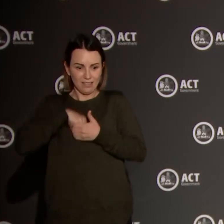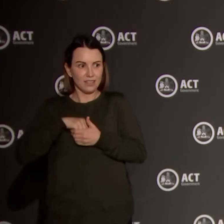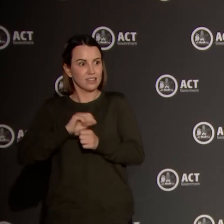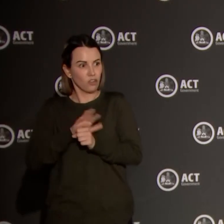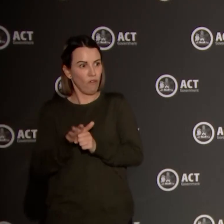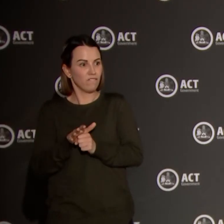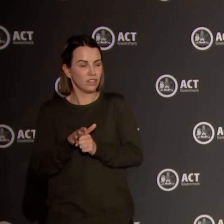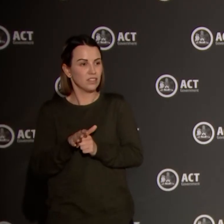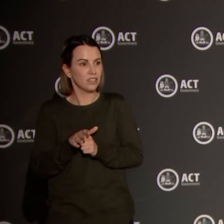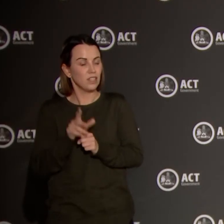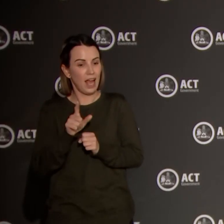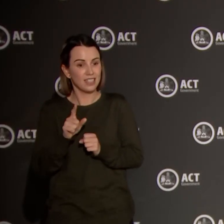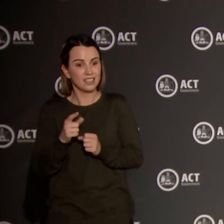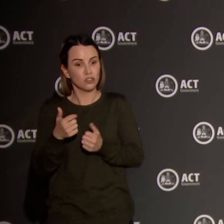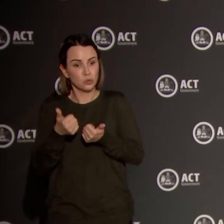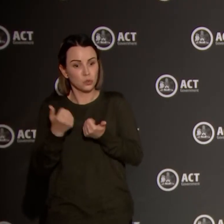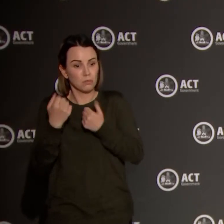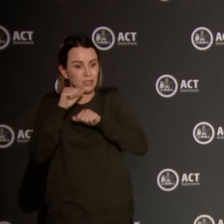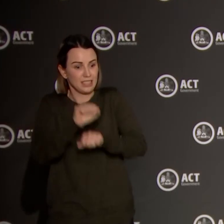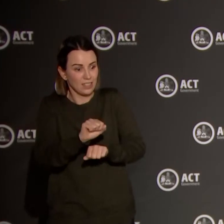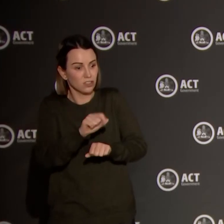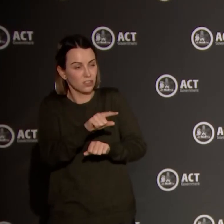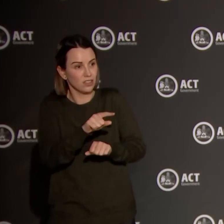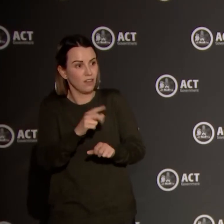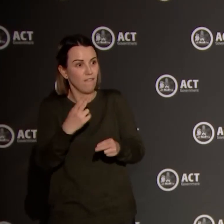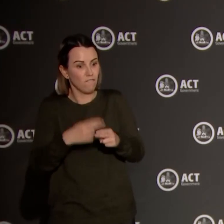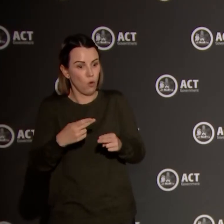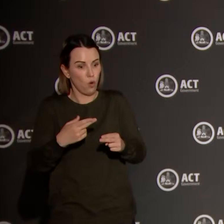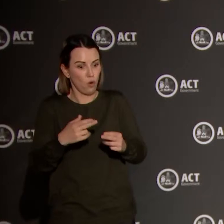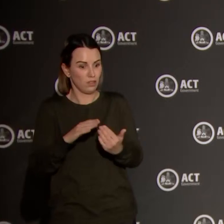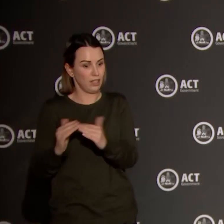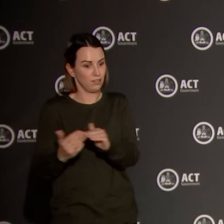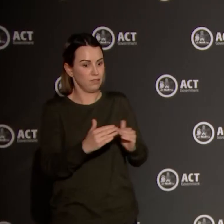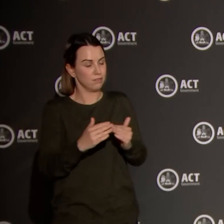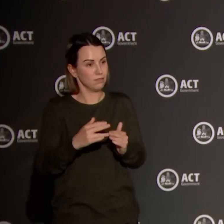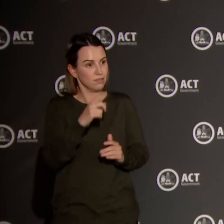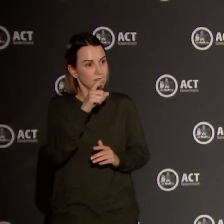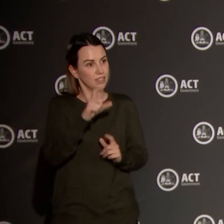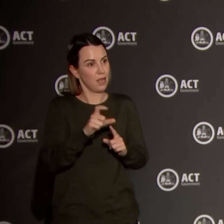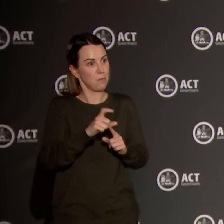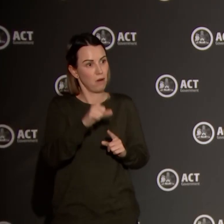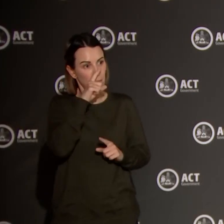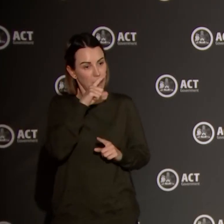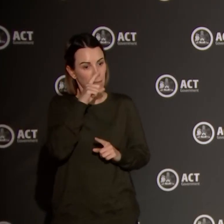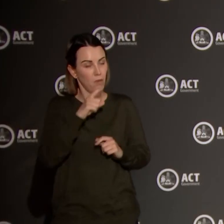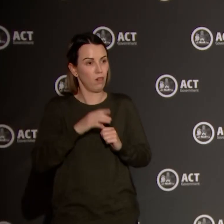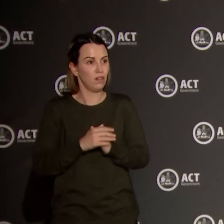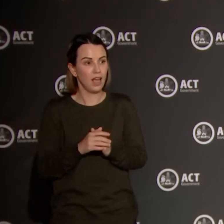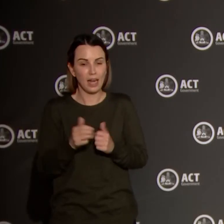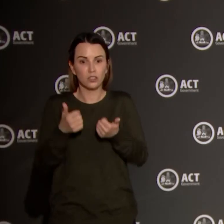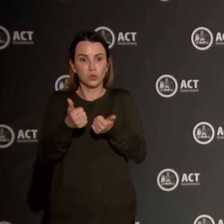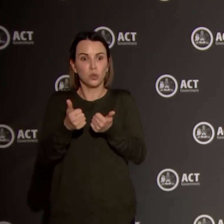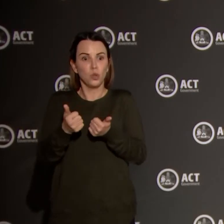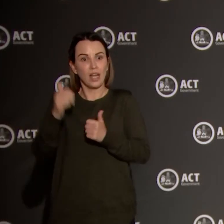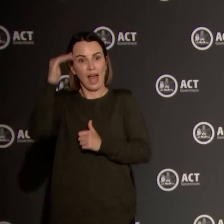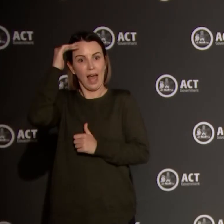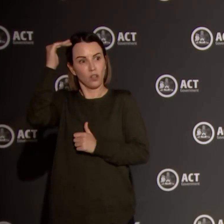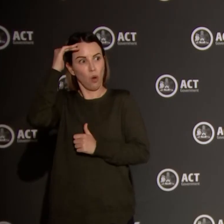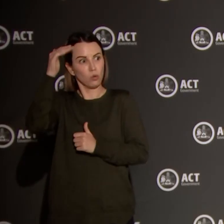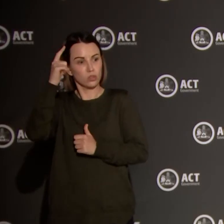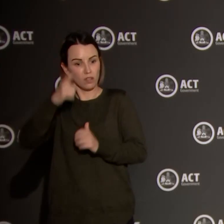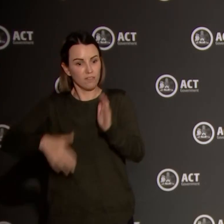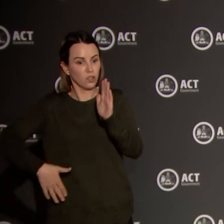in our community. And it's really great to see that, obviously Canberrans have taken up vaccination in droves, and we're getting to